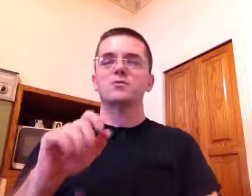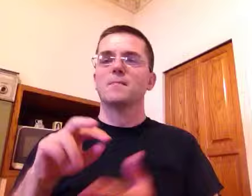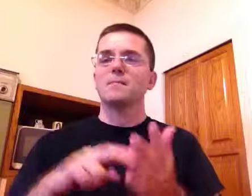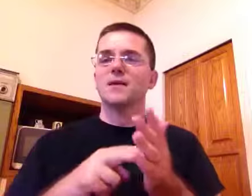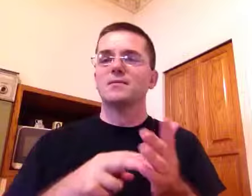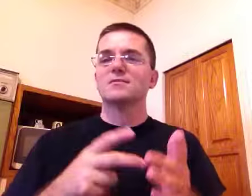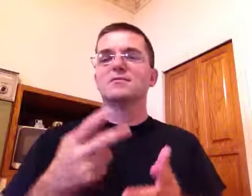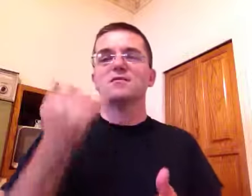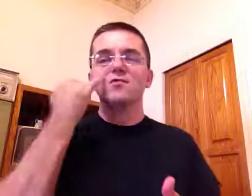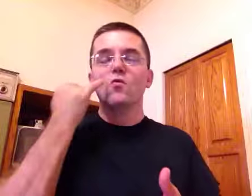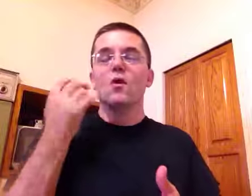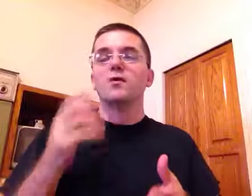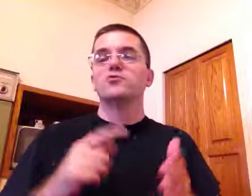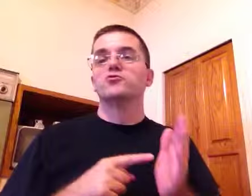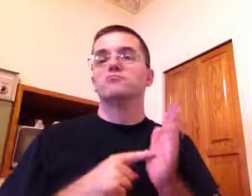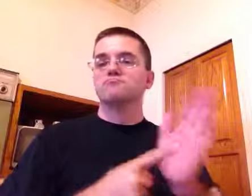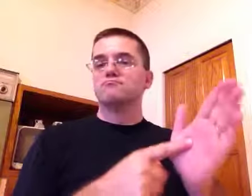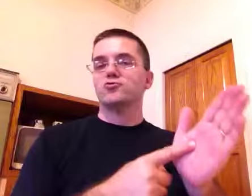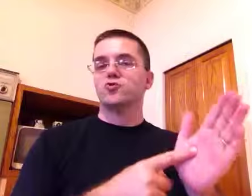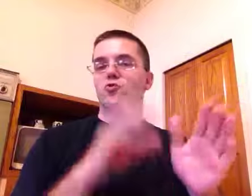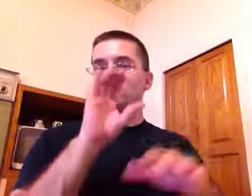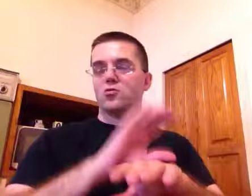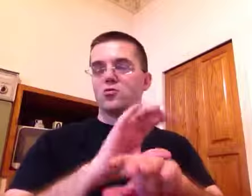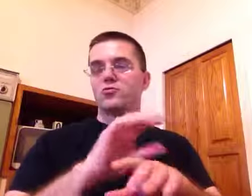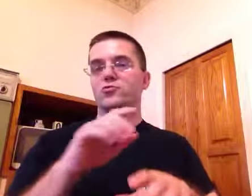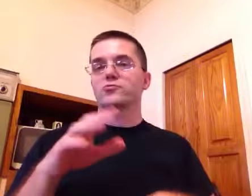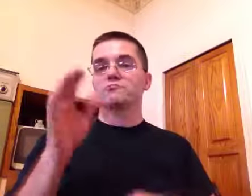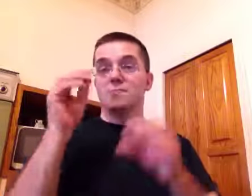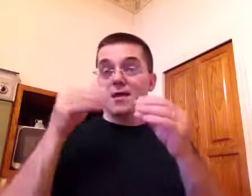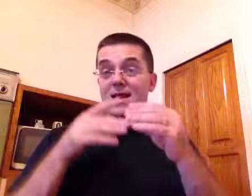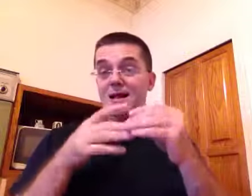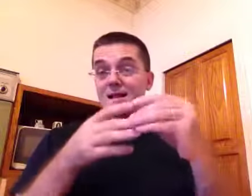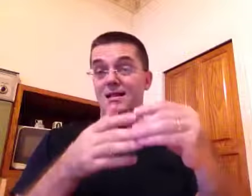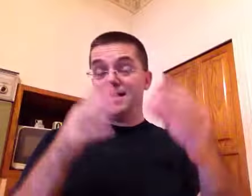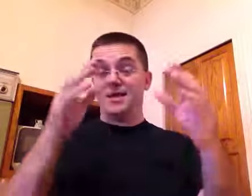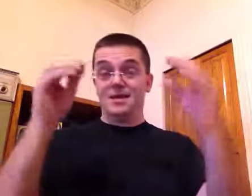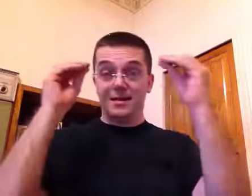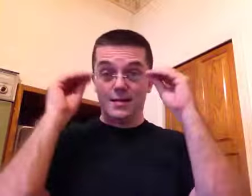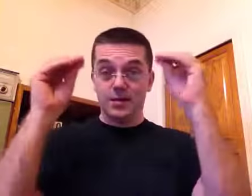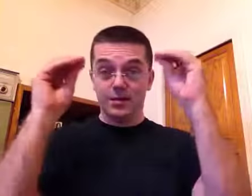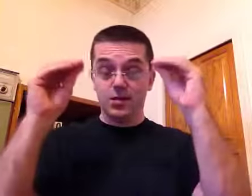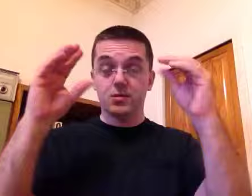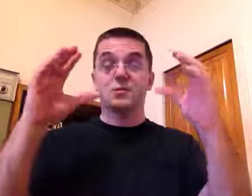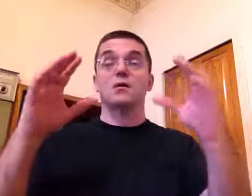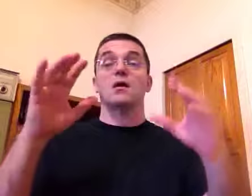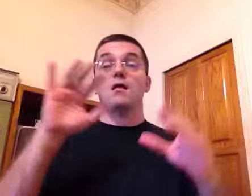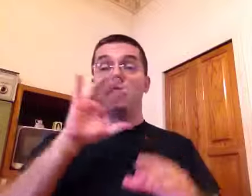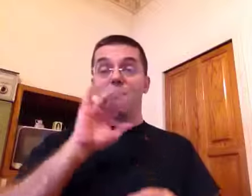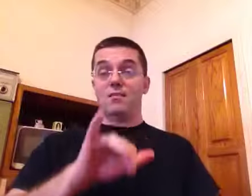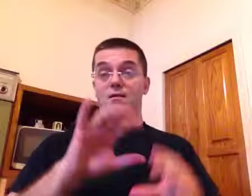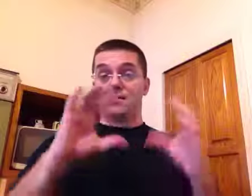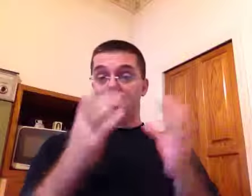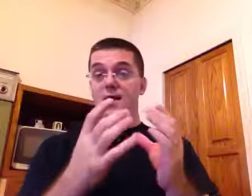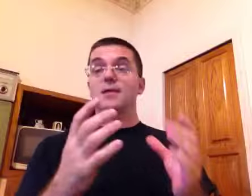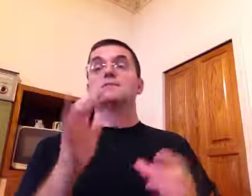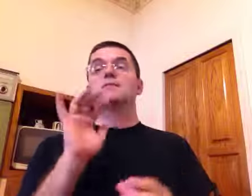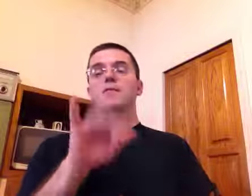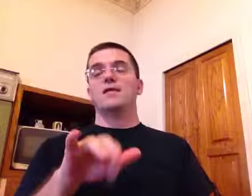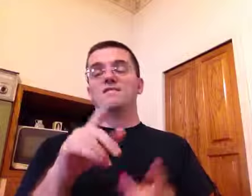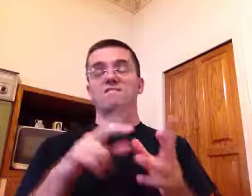If you've ever thought about going or sending your family or your friends through, man, right now is the time. And we need a bunch of these